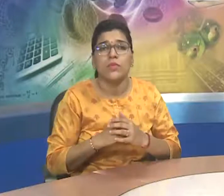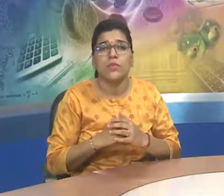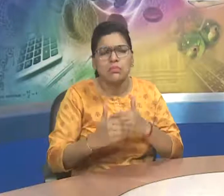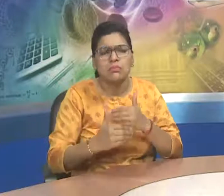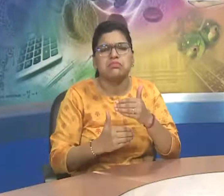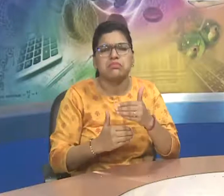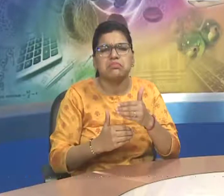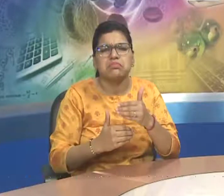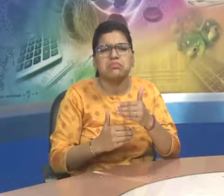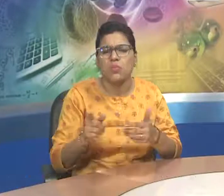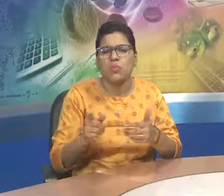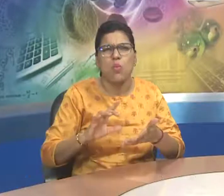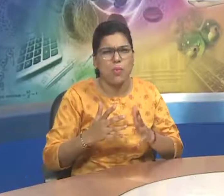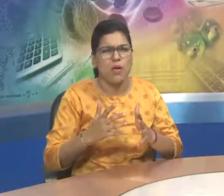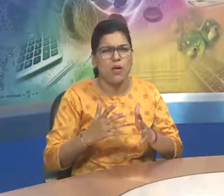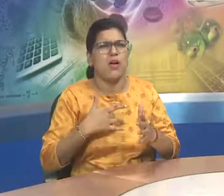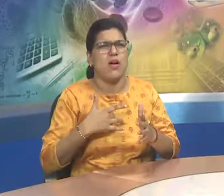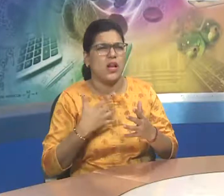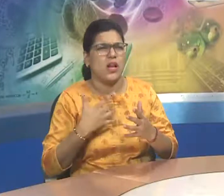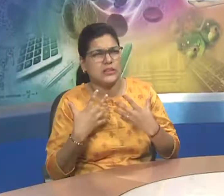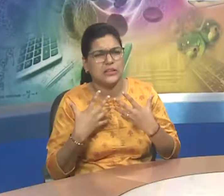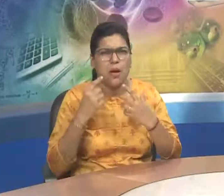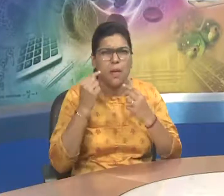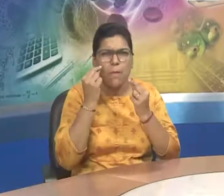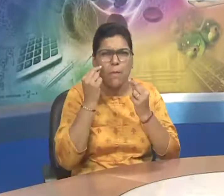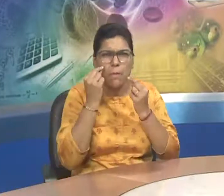several intramuscular injections.